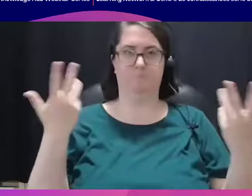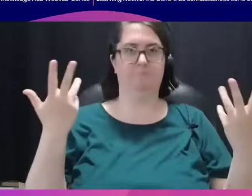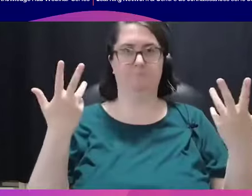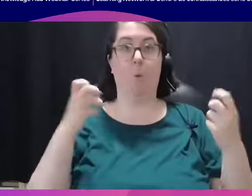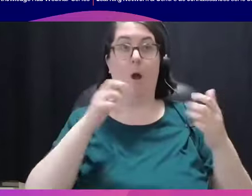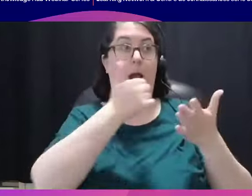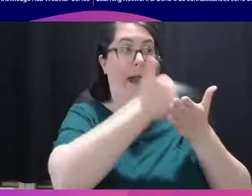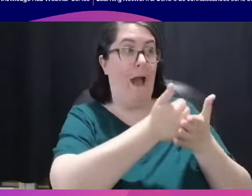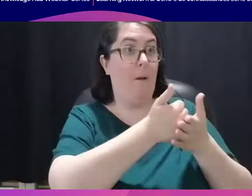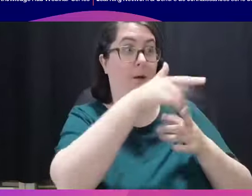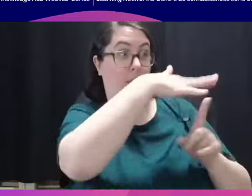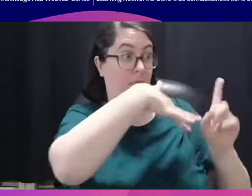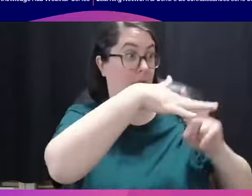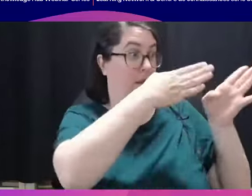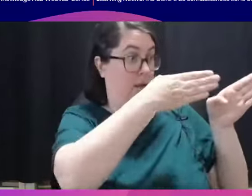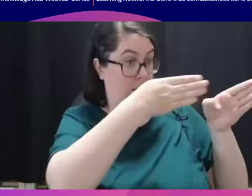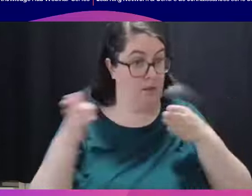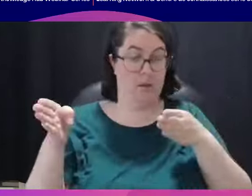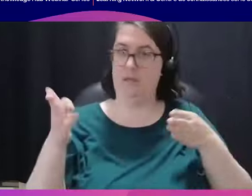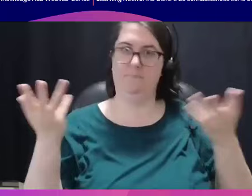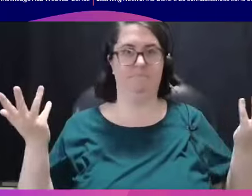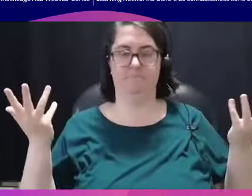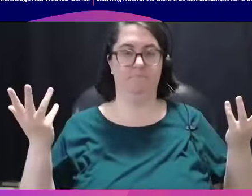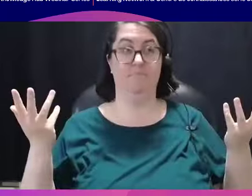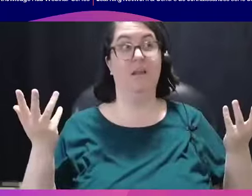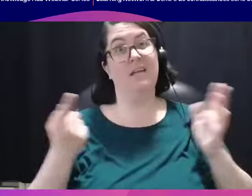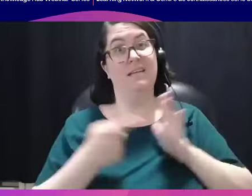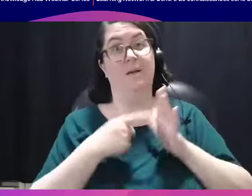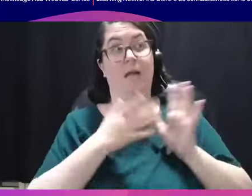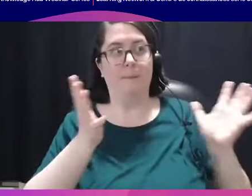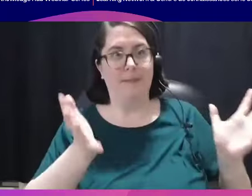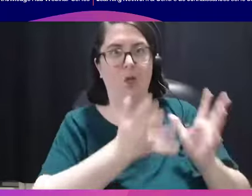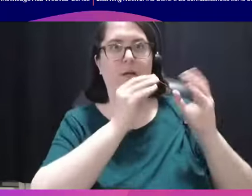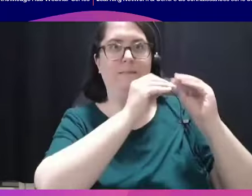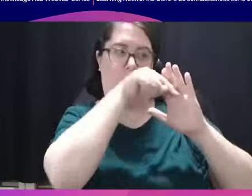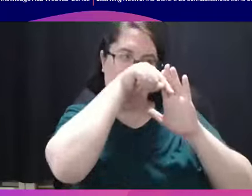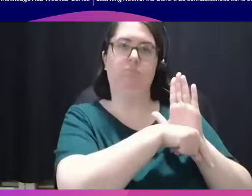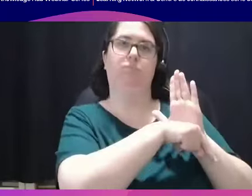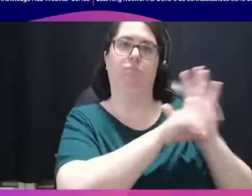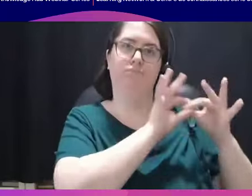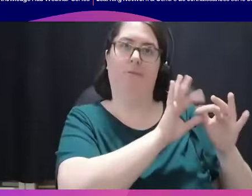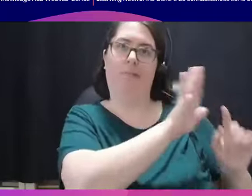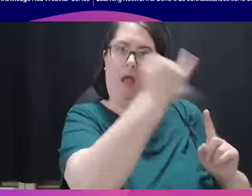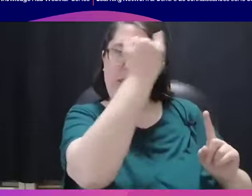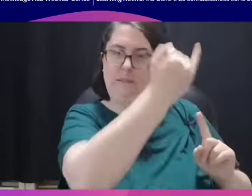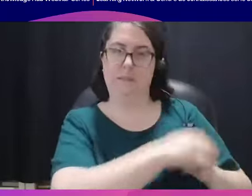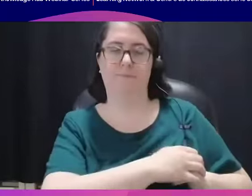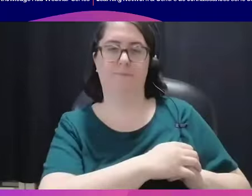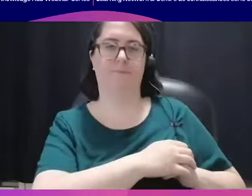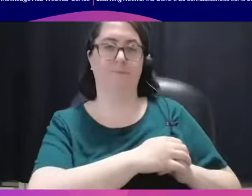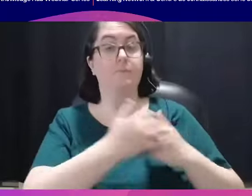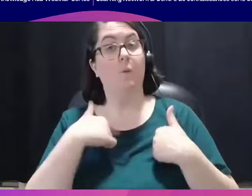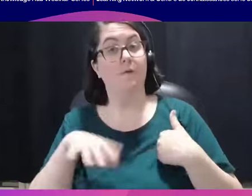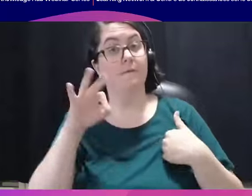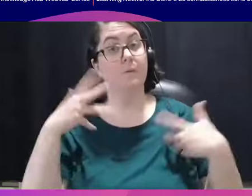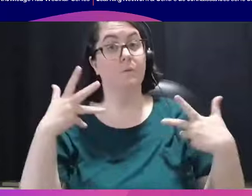away from the harmful ideology. In fact, it might push them further down the rabbit hole. What we found was that there